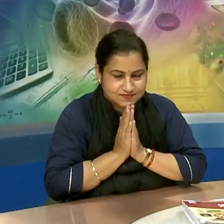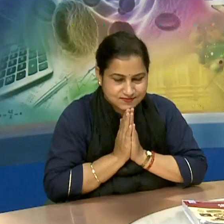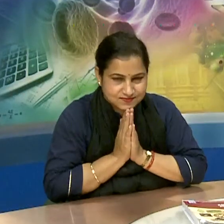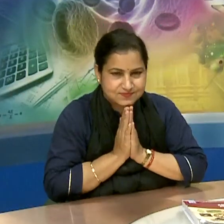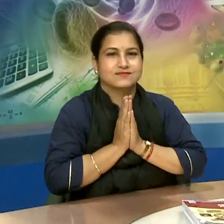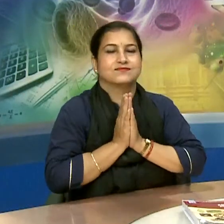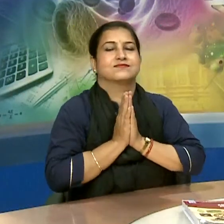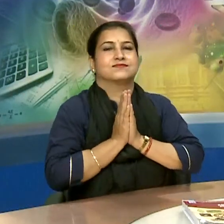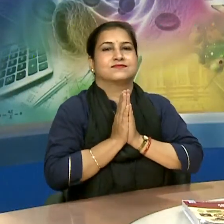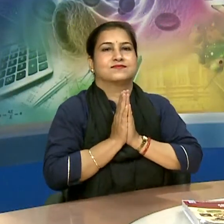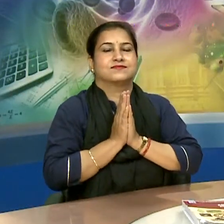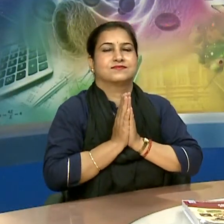Namaste.